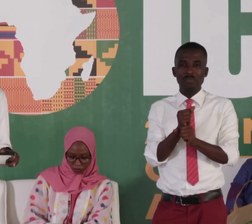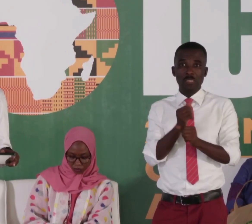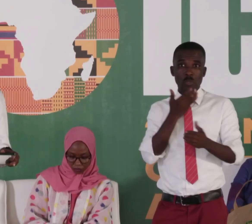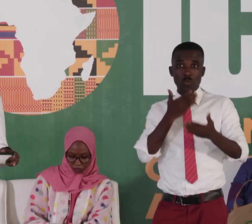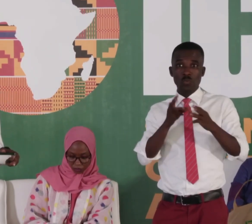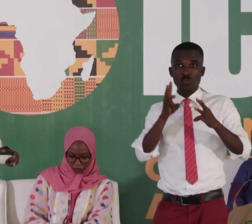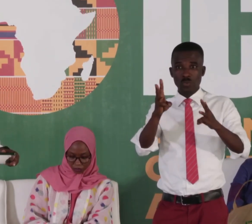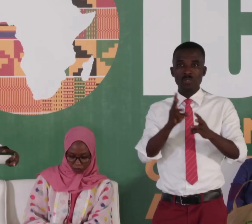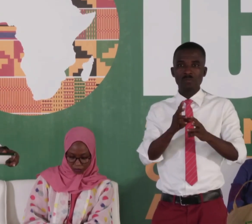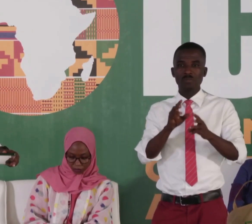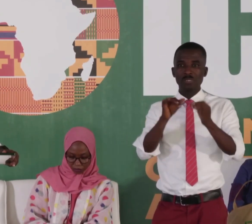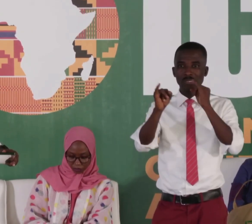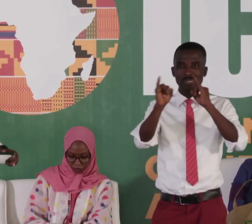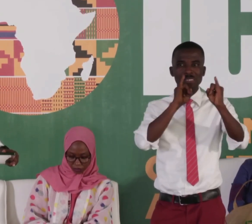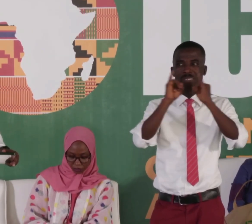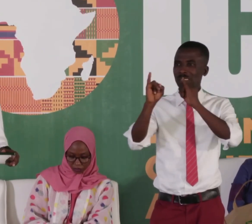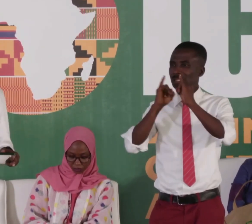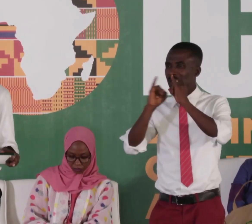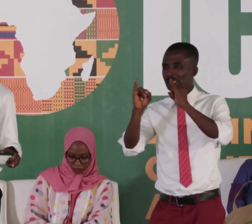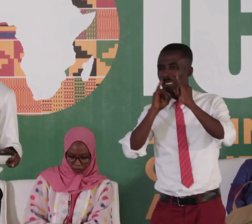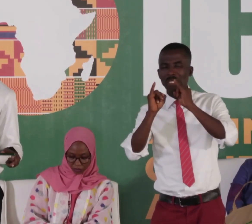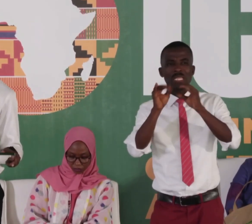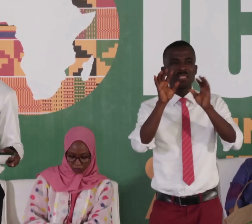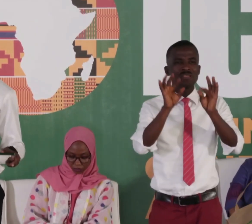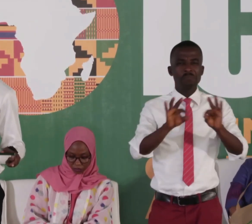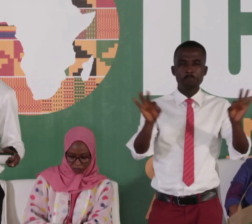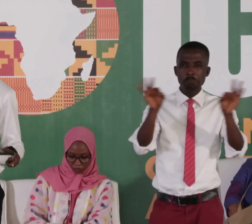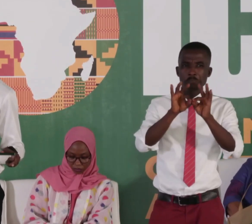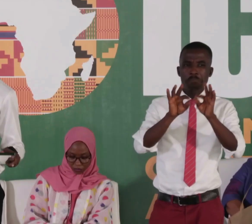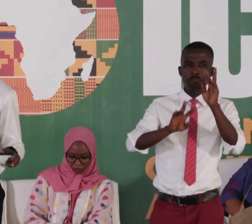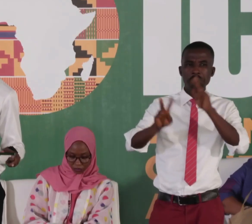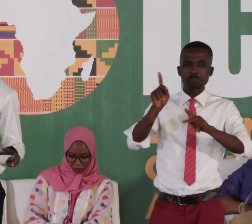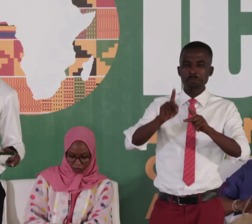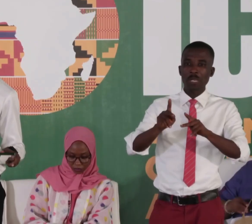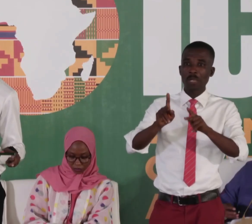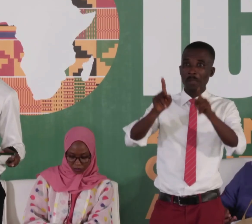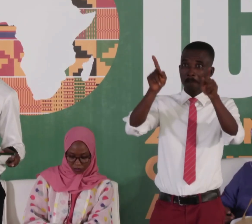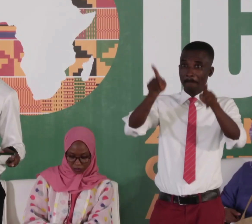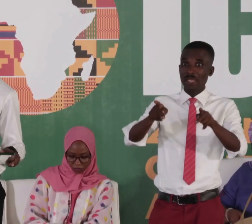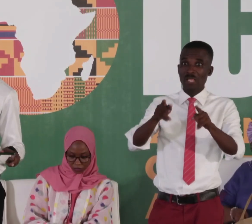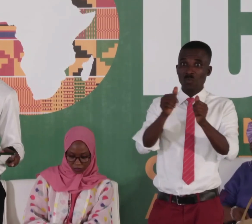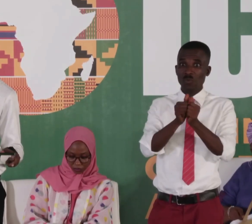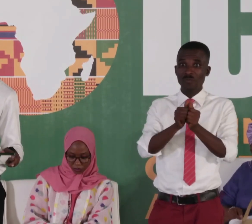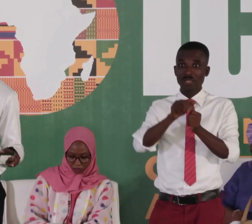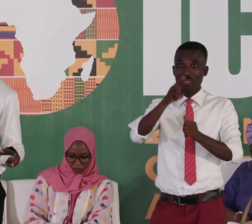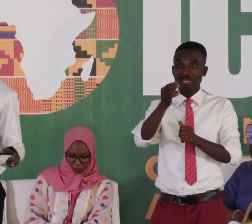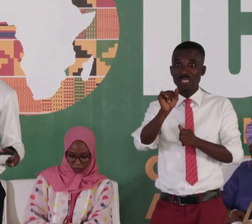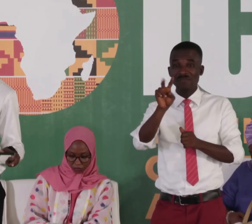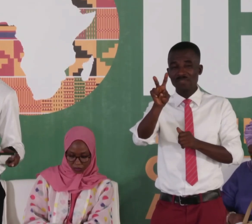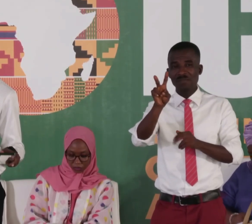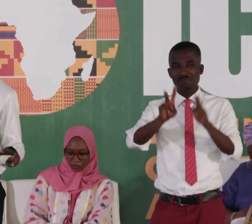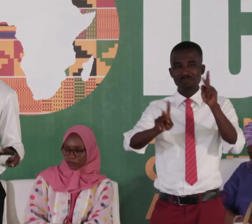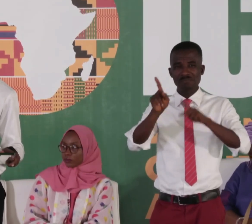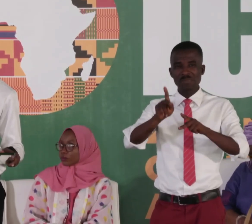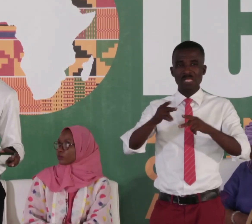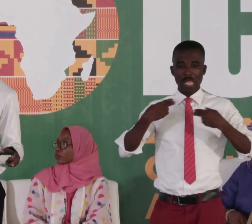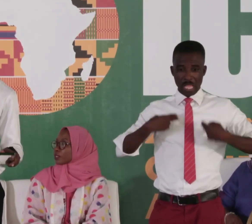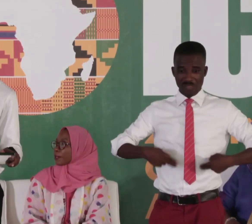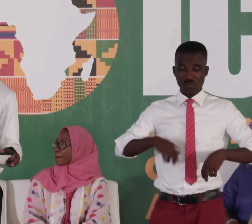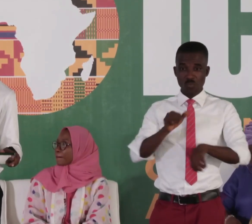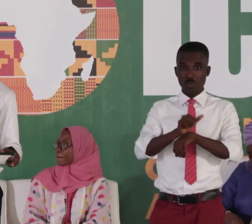qualitative-wise, we did interviews with key persons living with HIV as well as key health